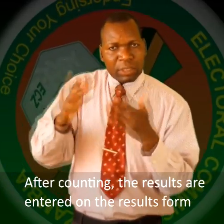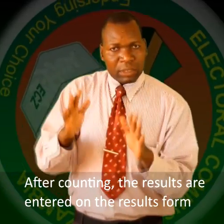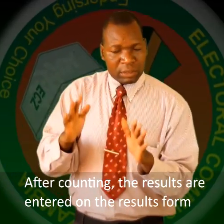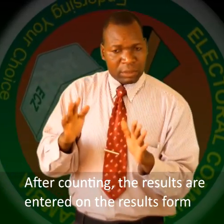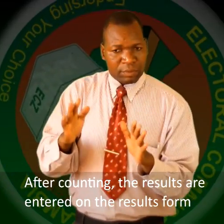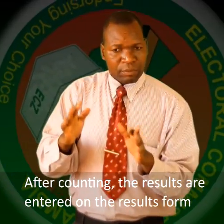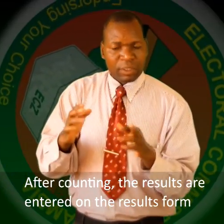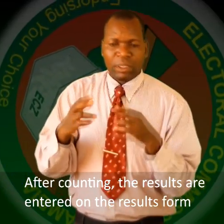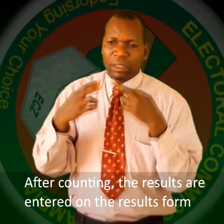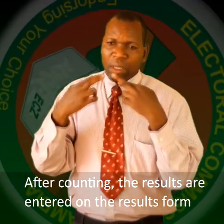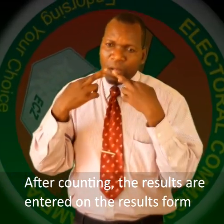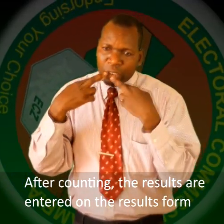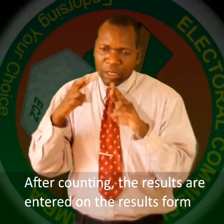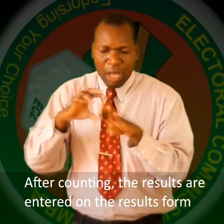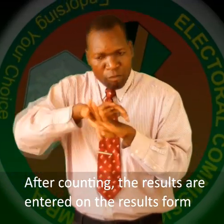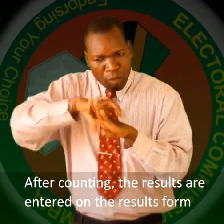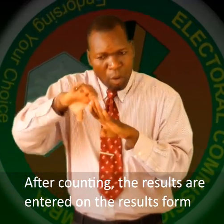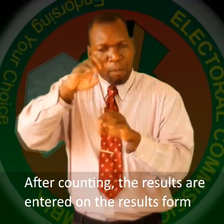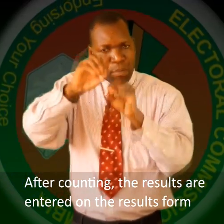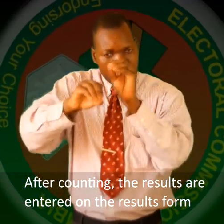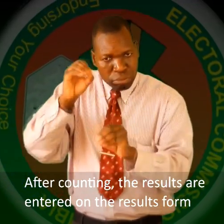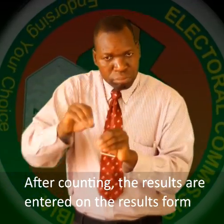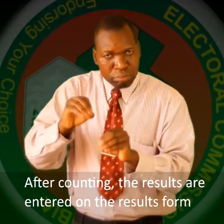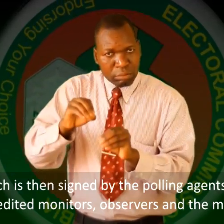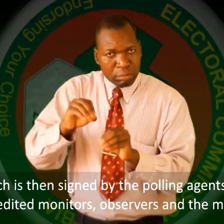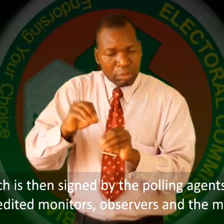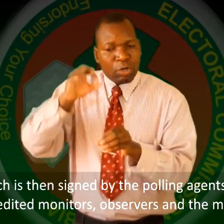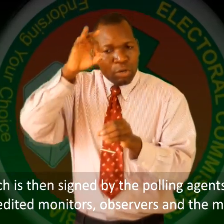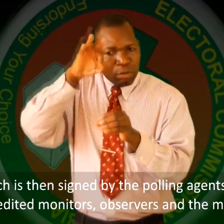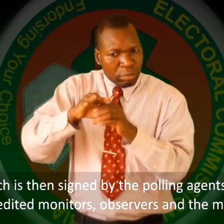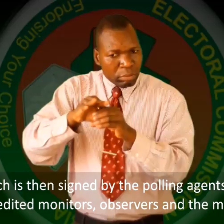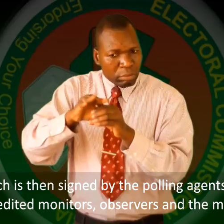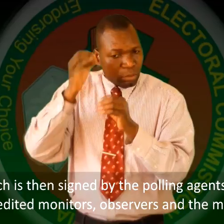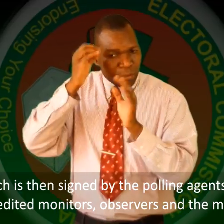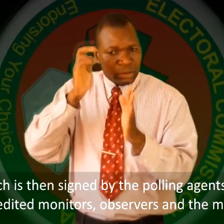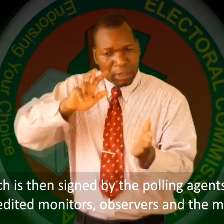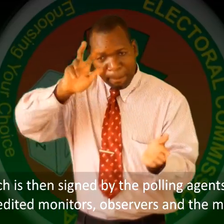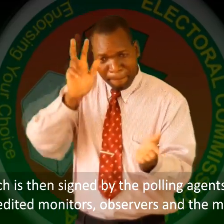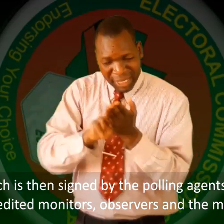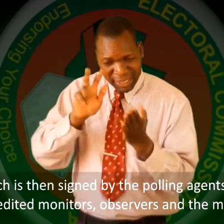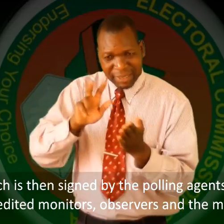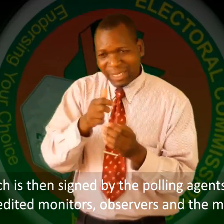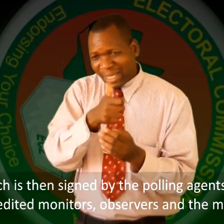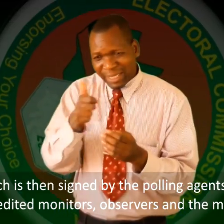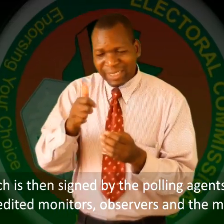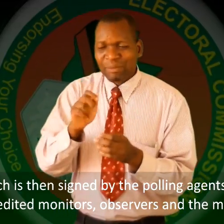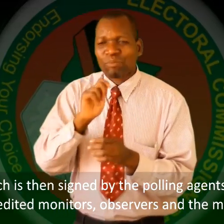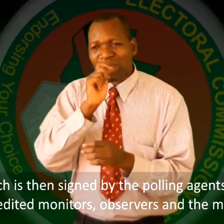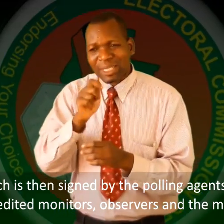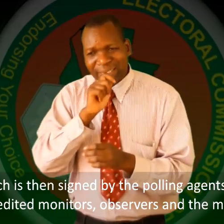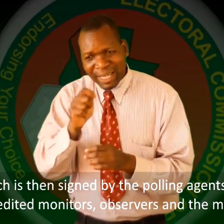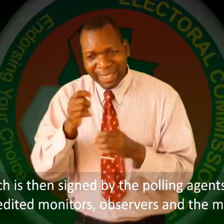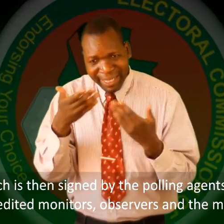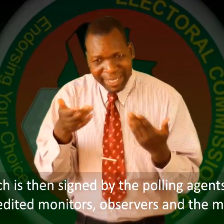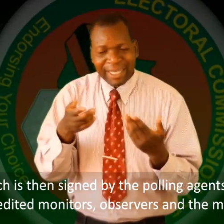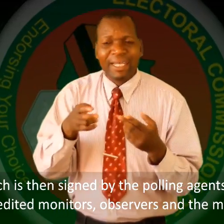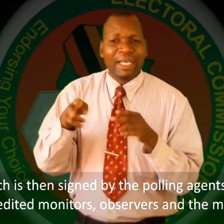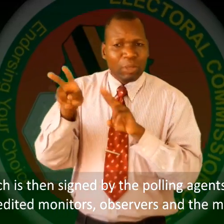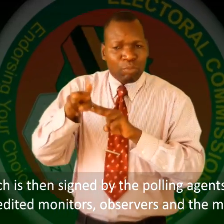After counting, the results are entered on the results form, which is then signed by the polling agents, accredited monitors,